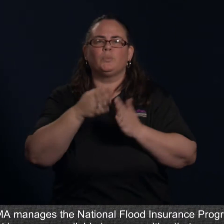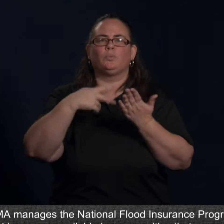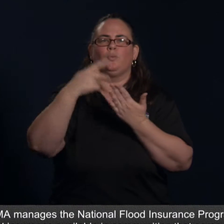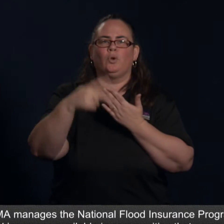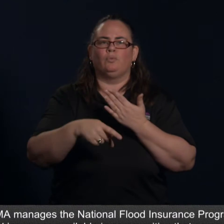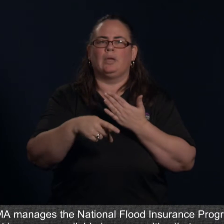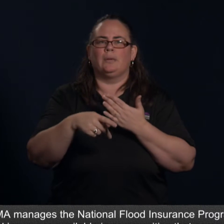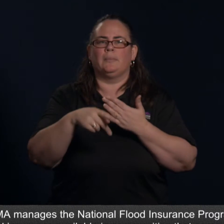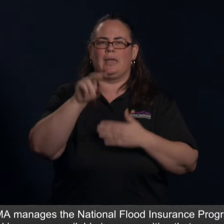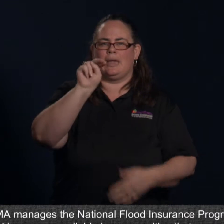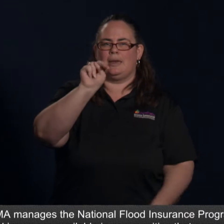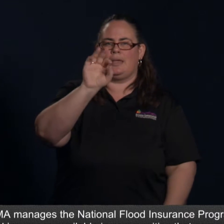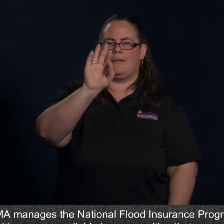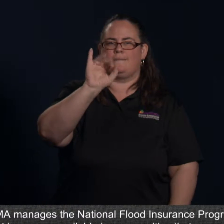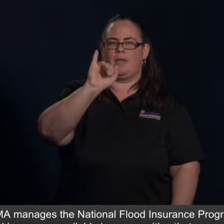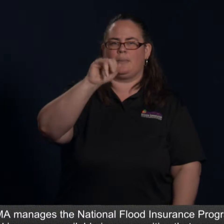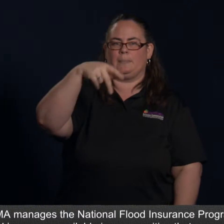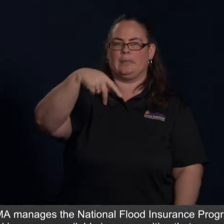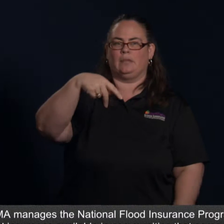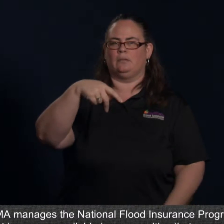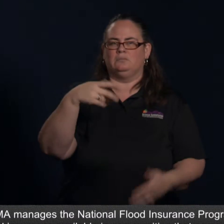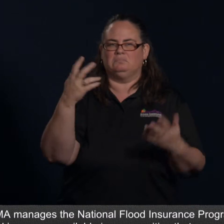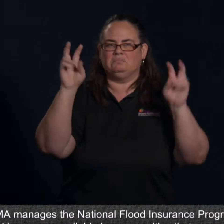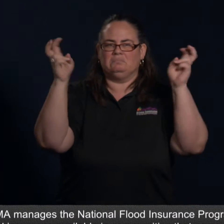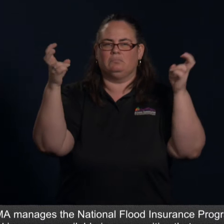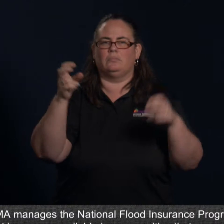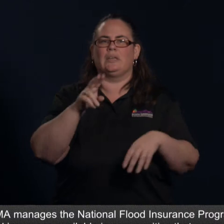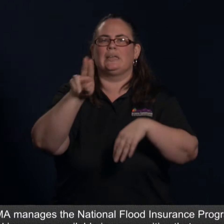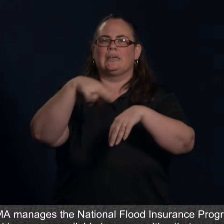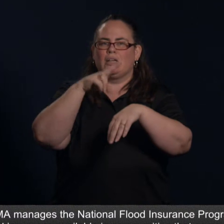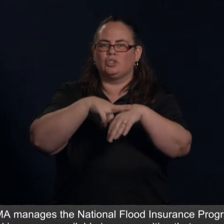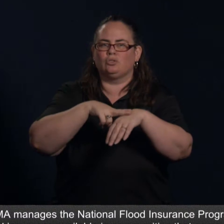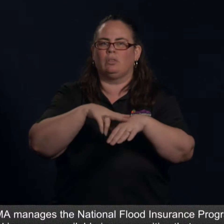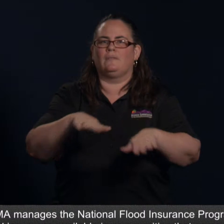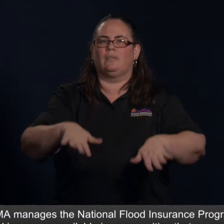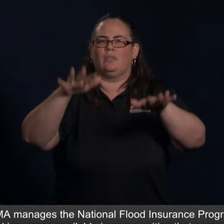FEMA manages the National Flood Insurance Program,